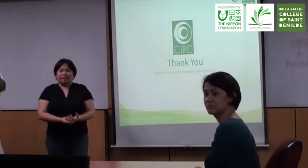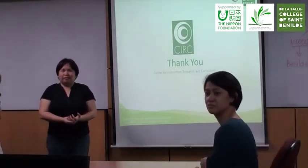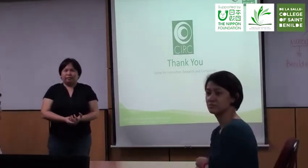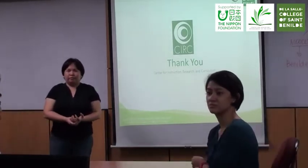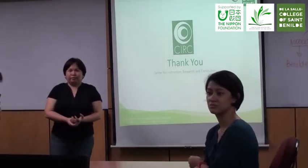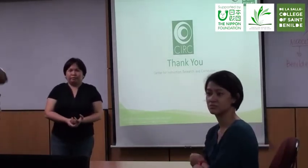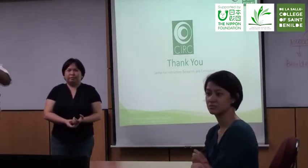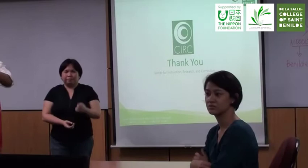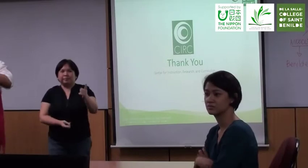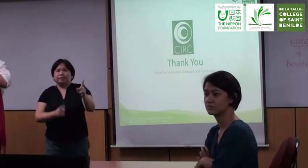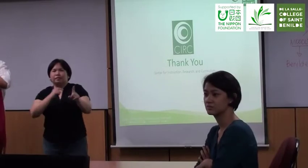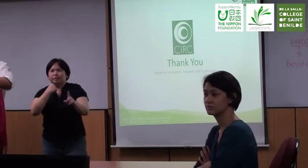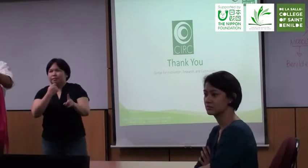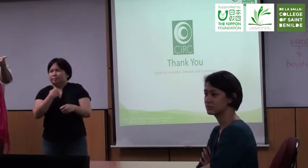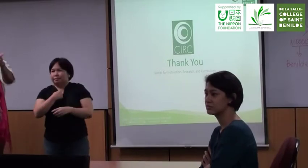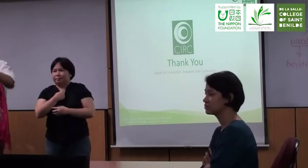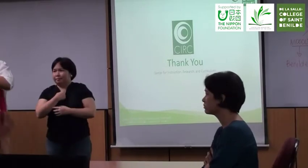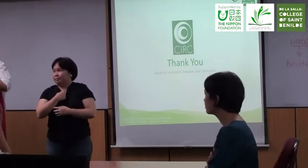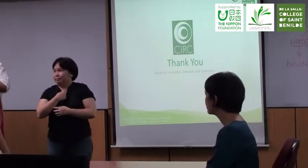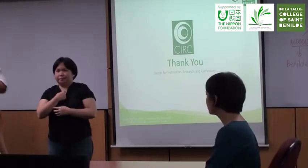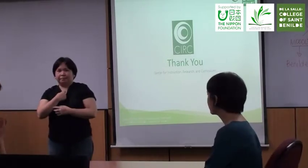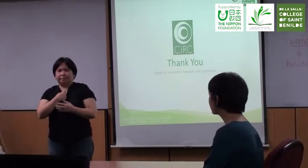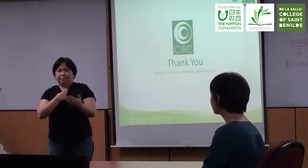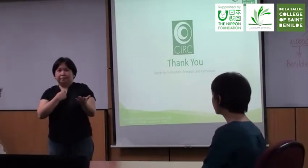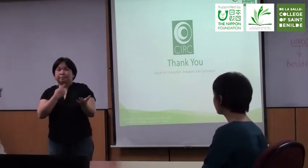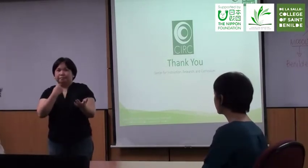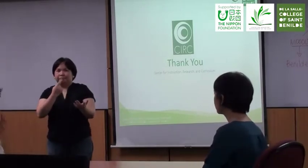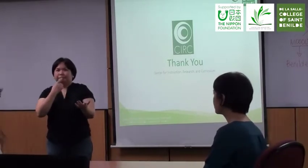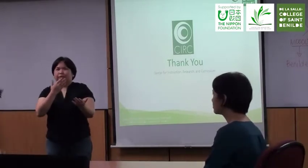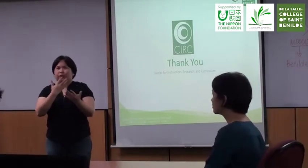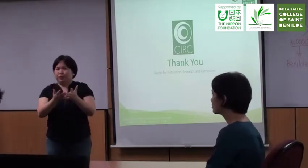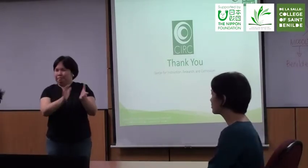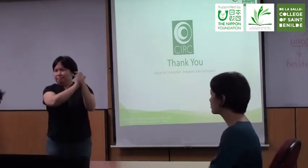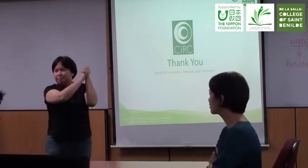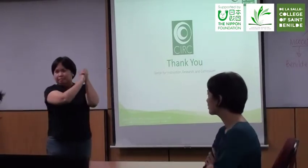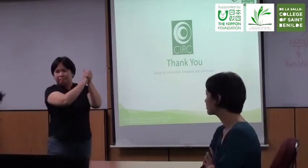Yeah, I'd like to commend Rochelle for the Alright, good yeah. research.